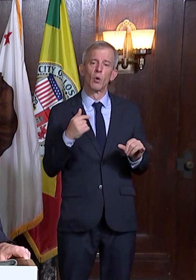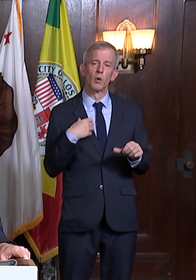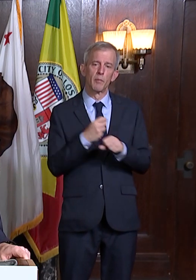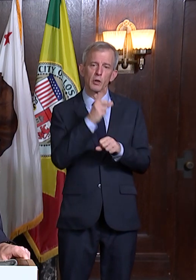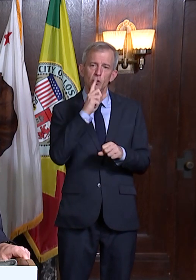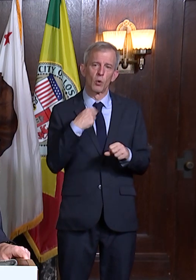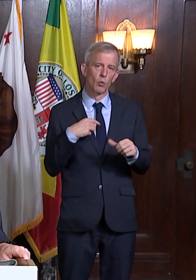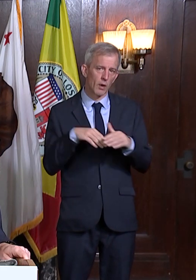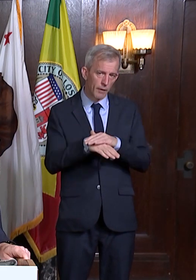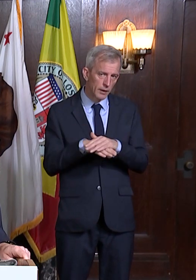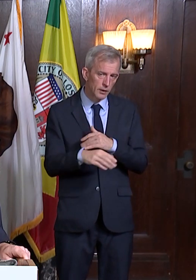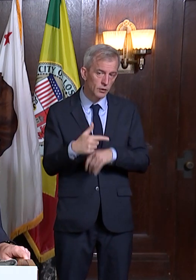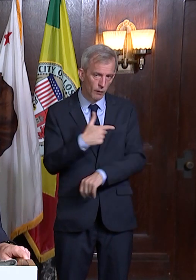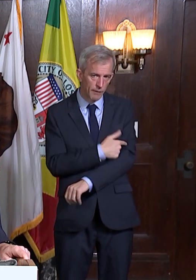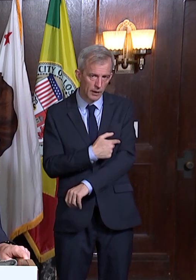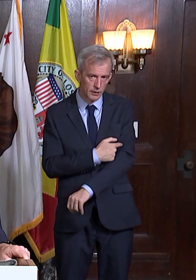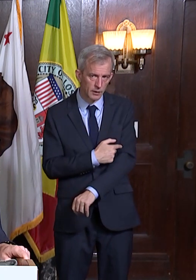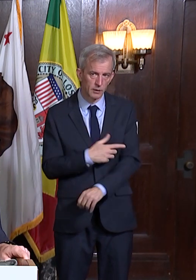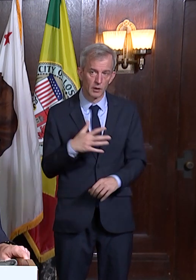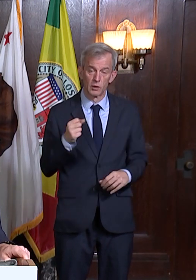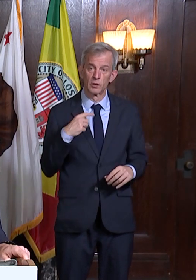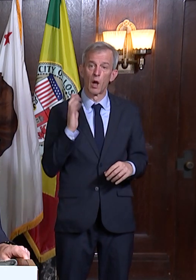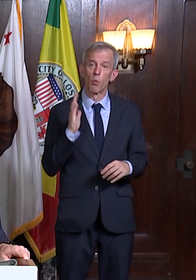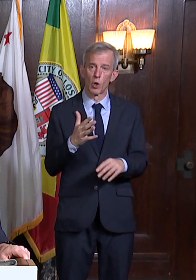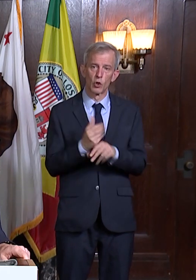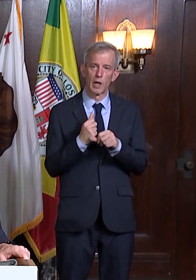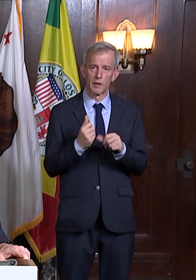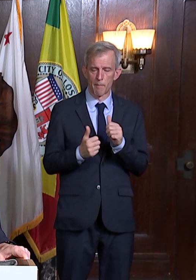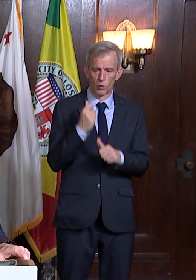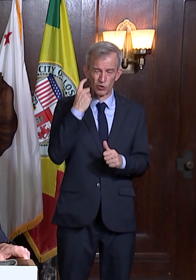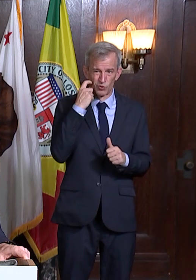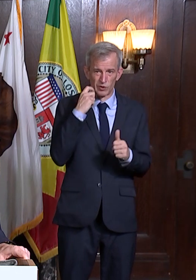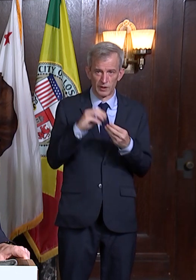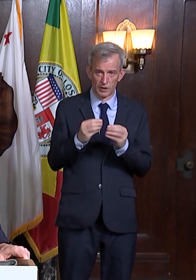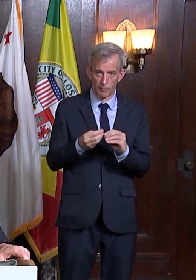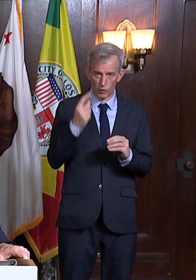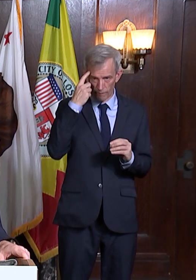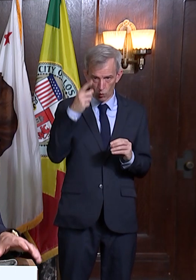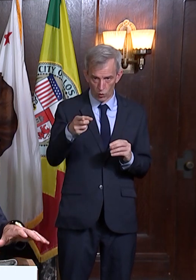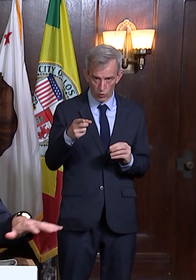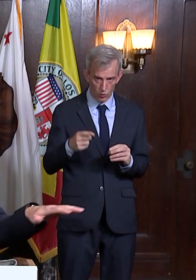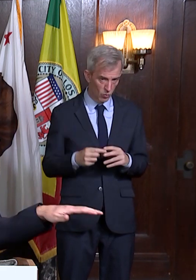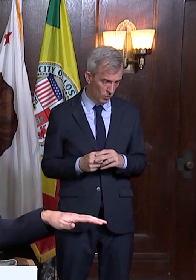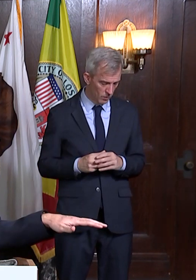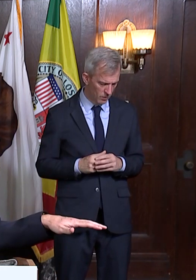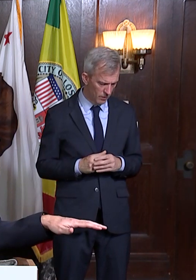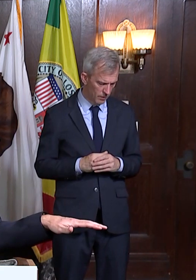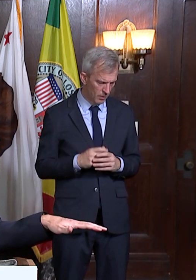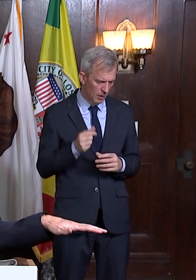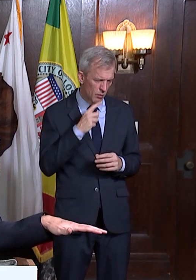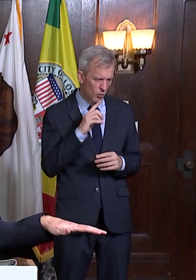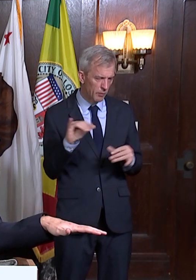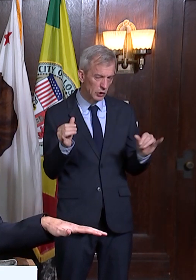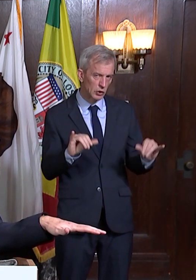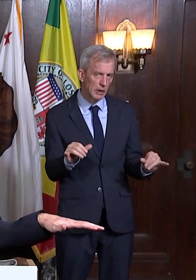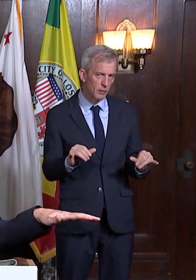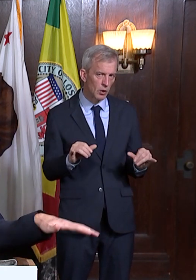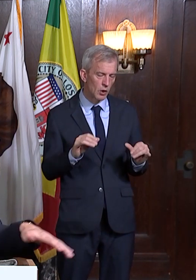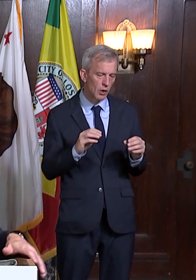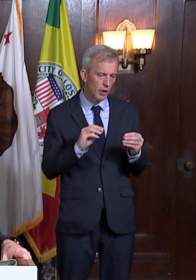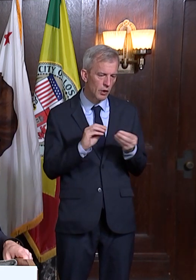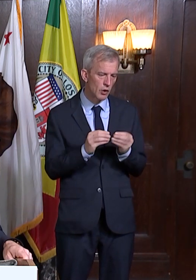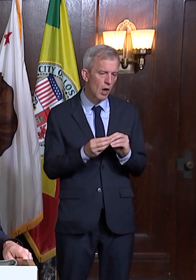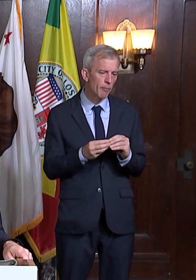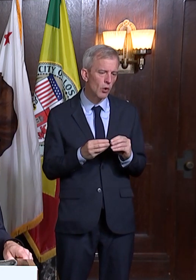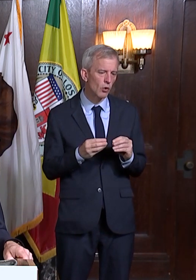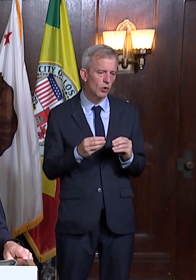to vaccines. But let me get the latest numbers for you. I know about a month and a half ago, it was similar to the numbers of the population at large in terms of the